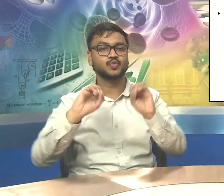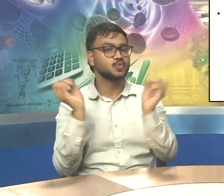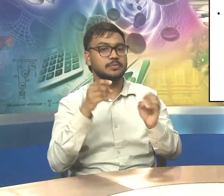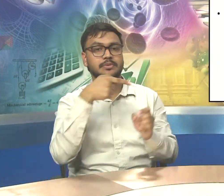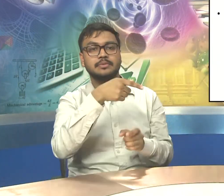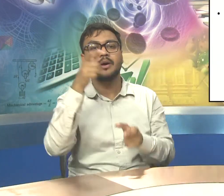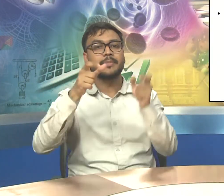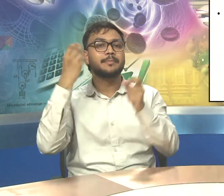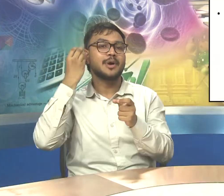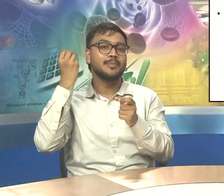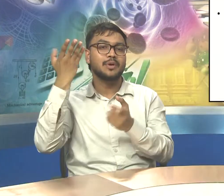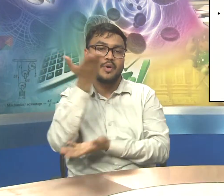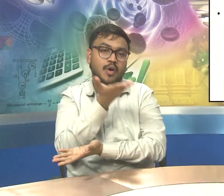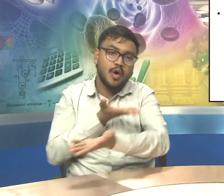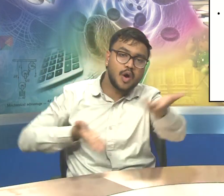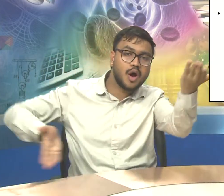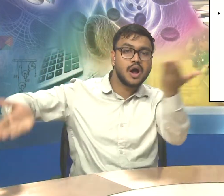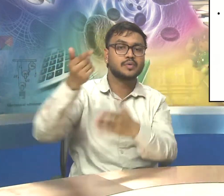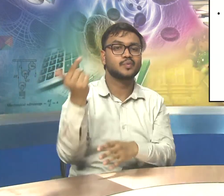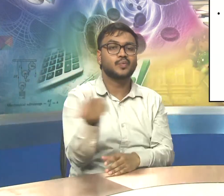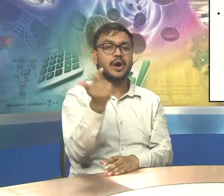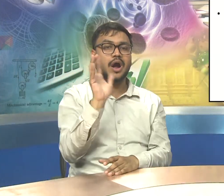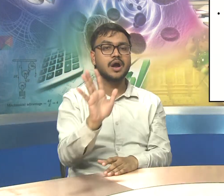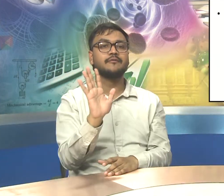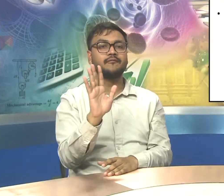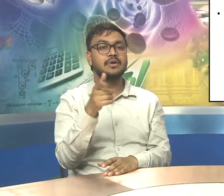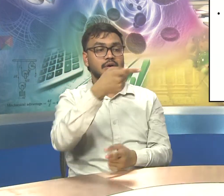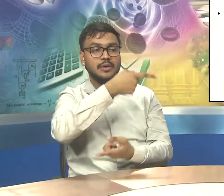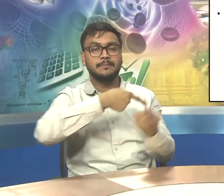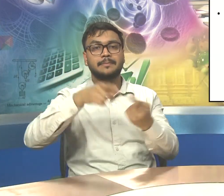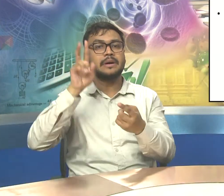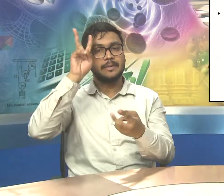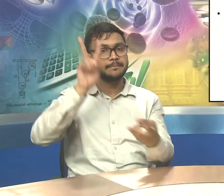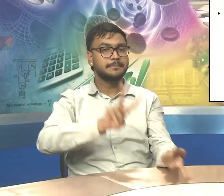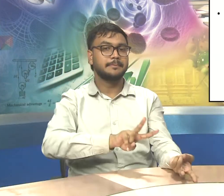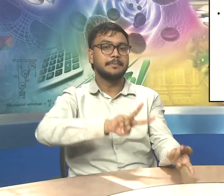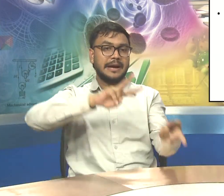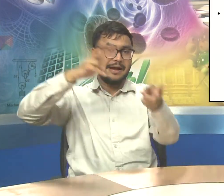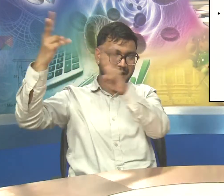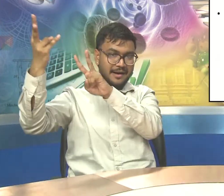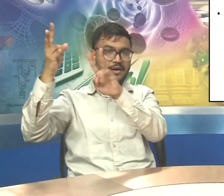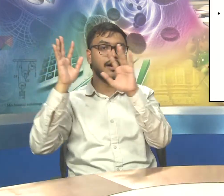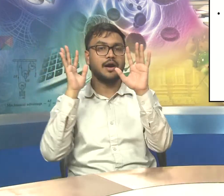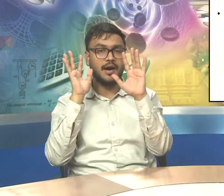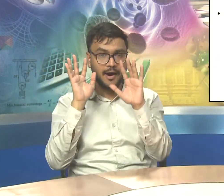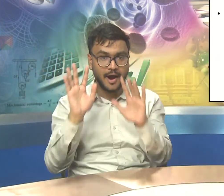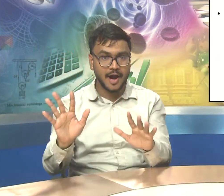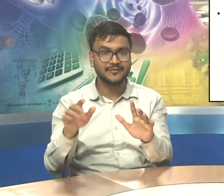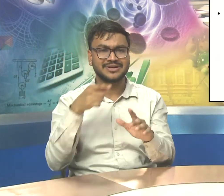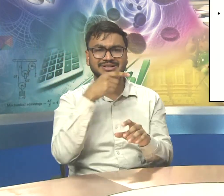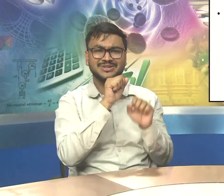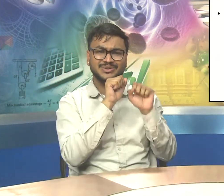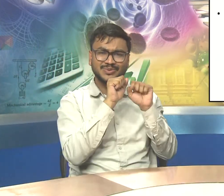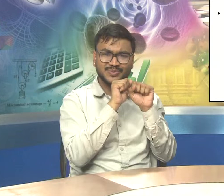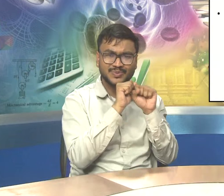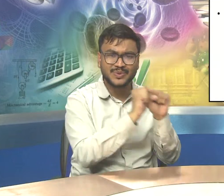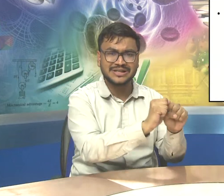That they are similar to the gesturing or miming using by hearing people and